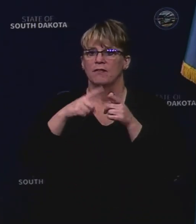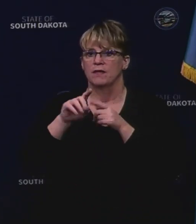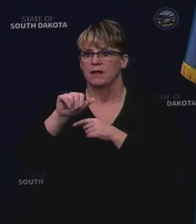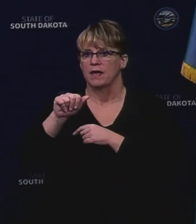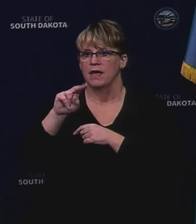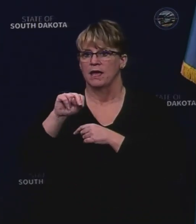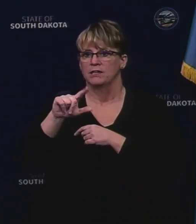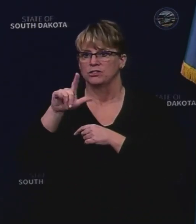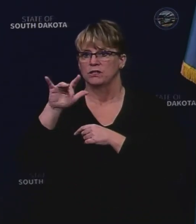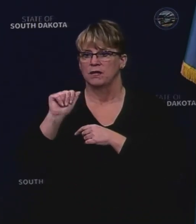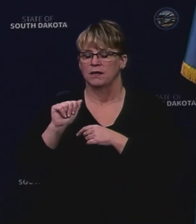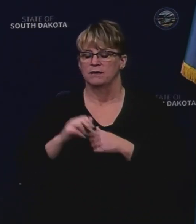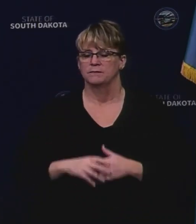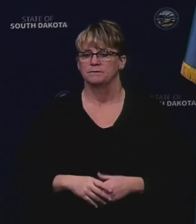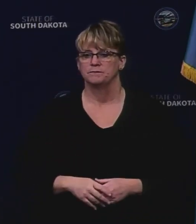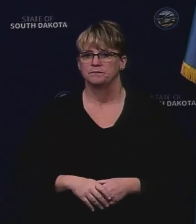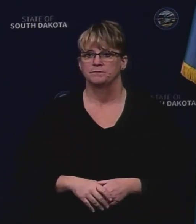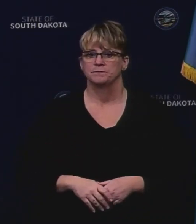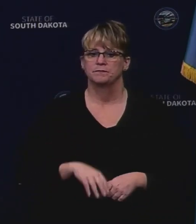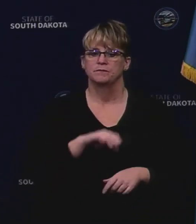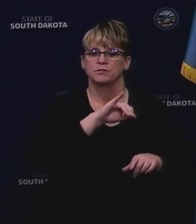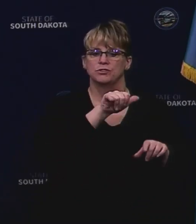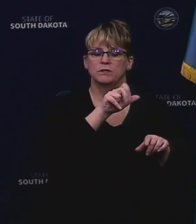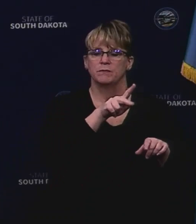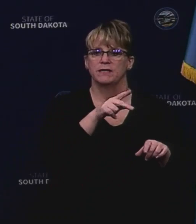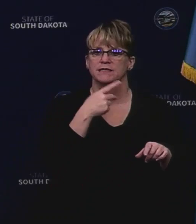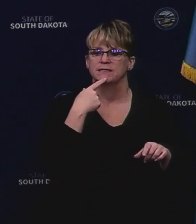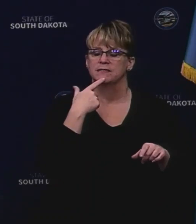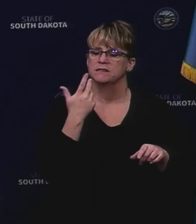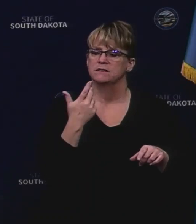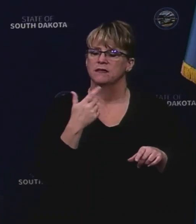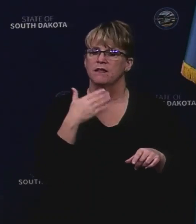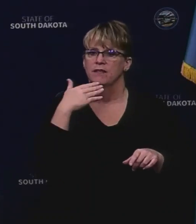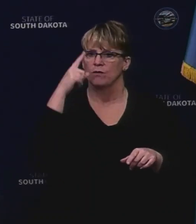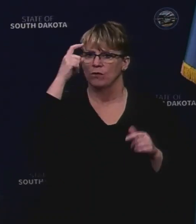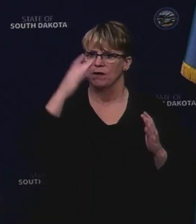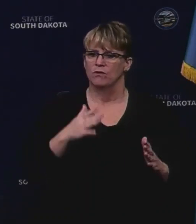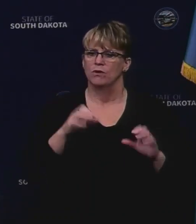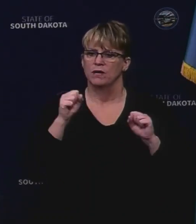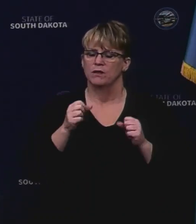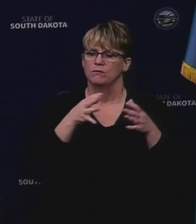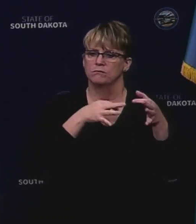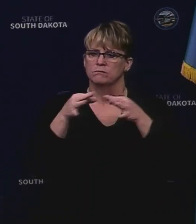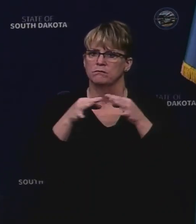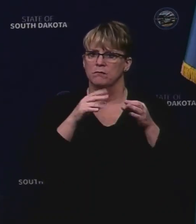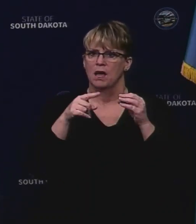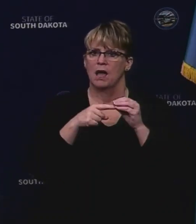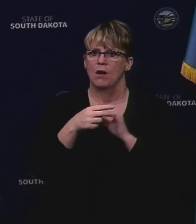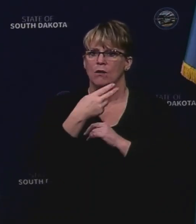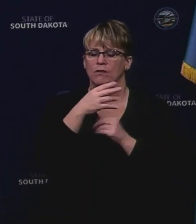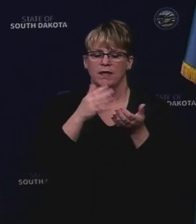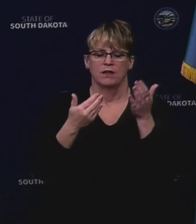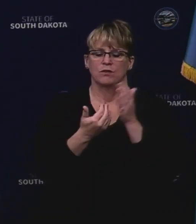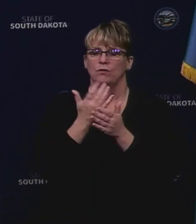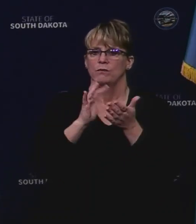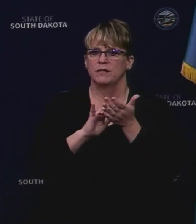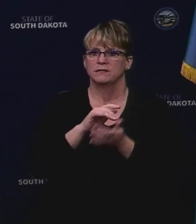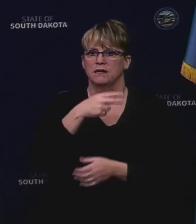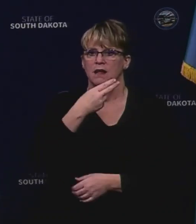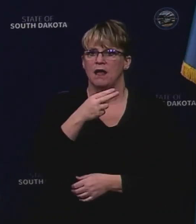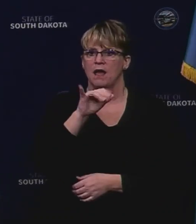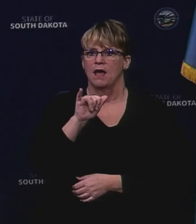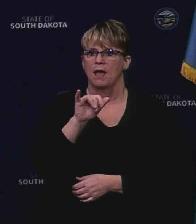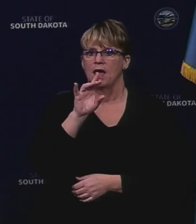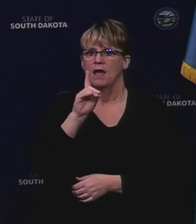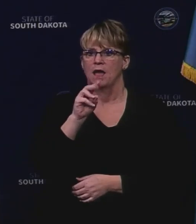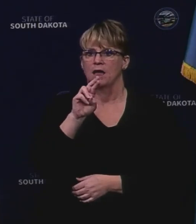Angela. Thank you, Governor. Can you give us an update on how the hydroxychloroquine